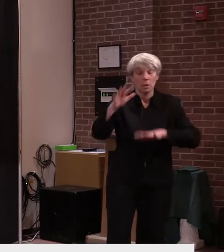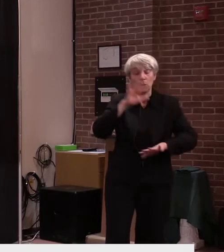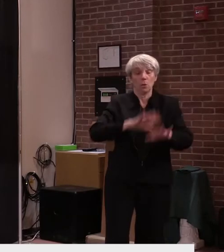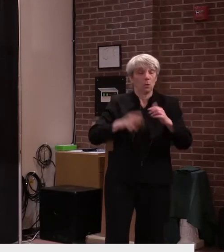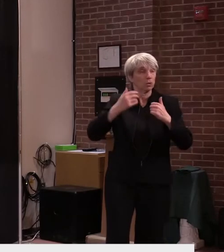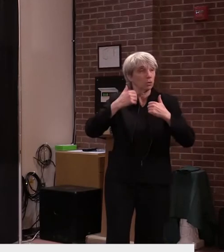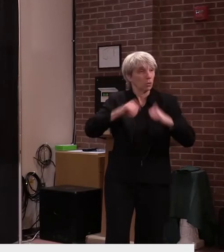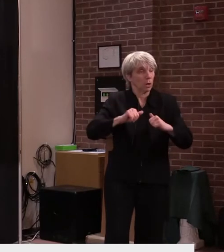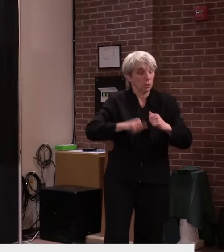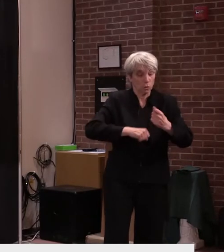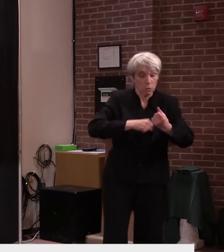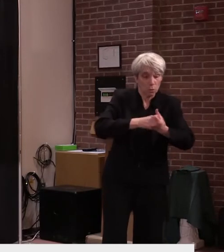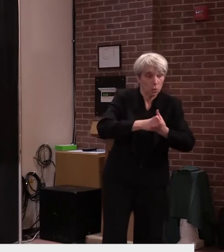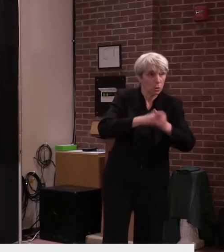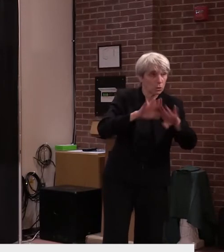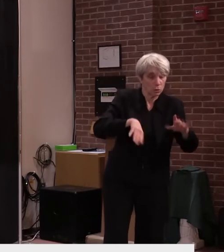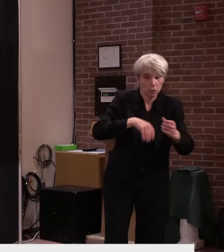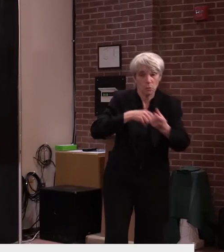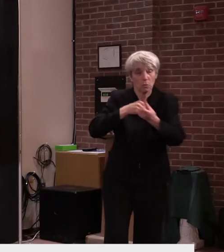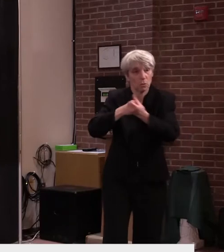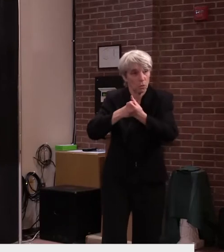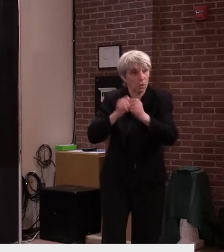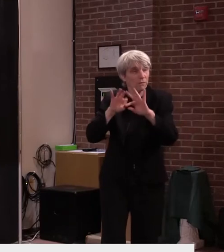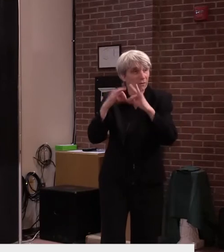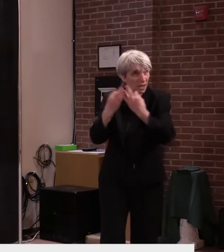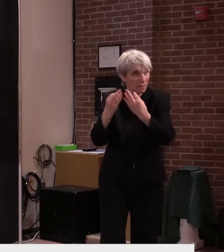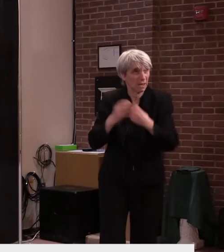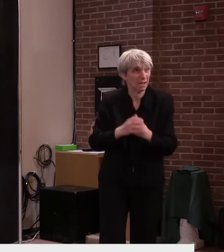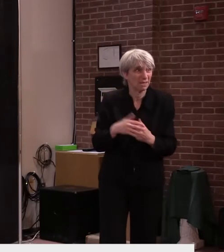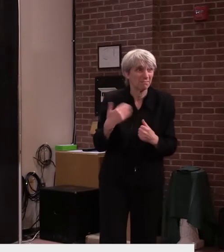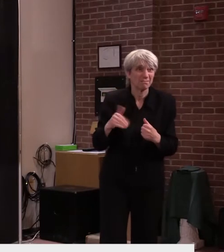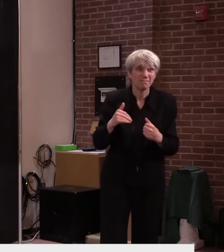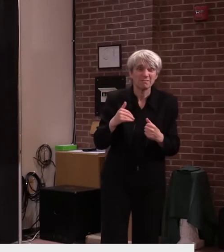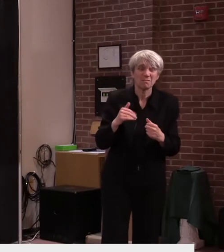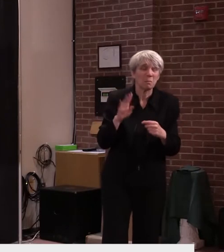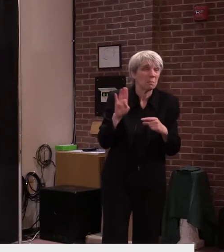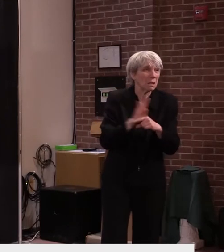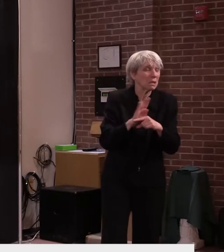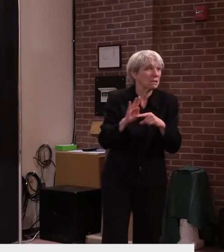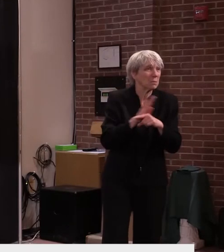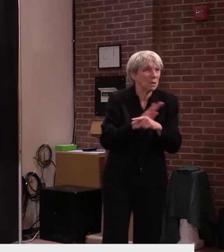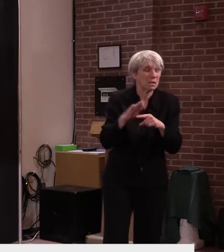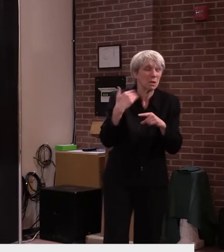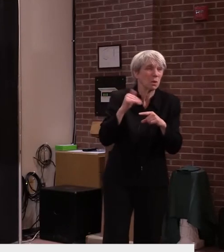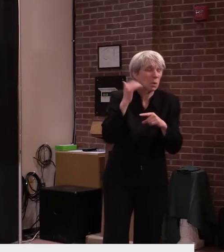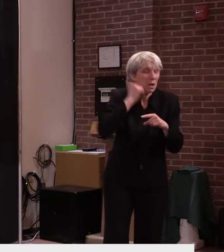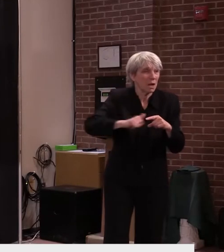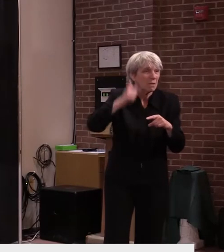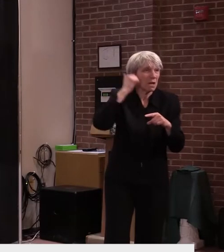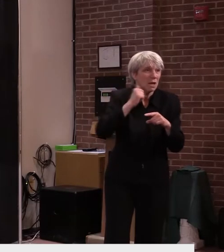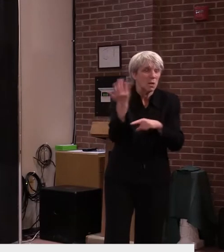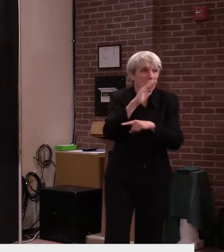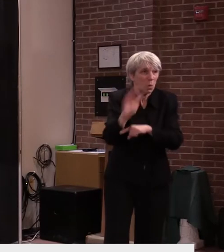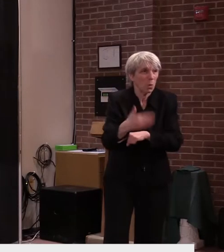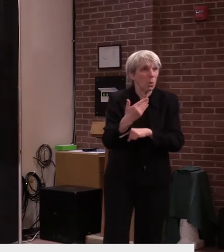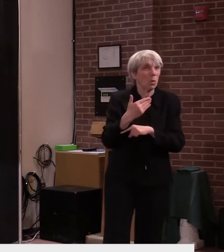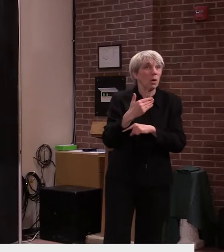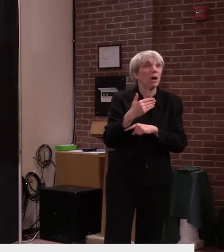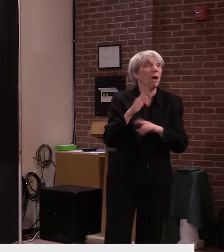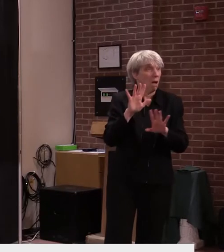children and families that generally keep us busy 100% of the time. On top of that, we have